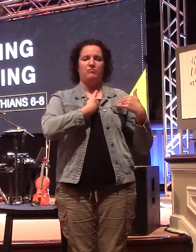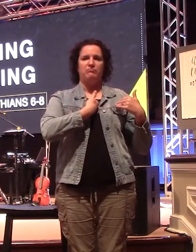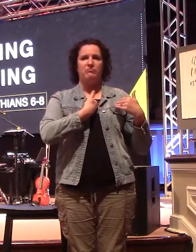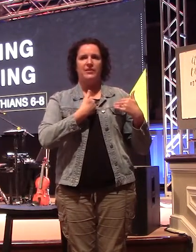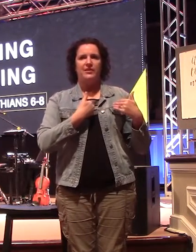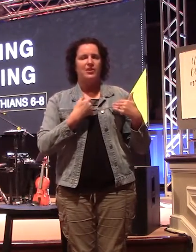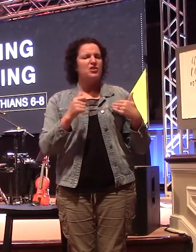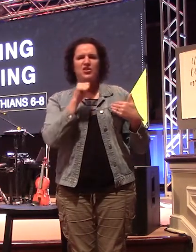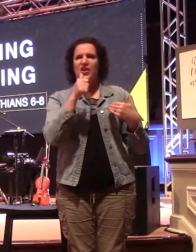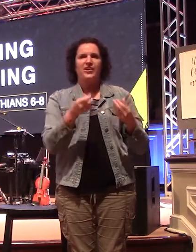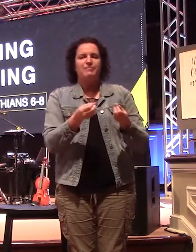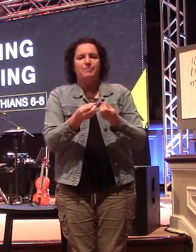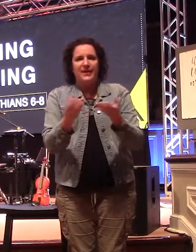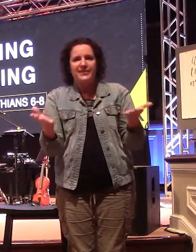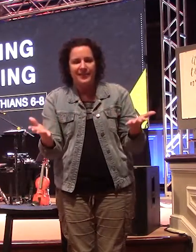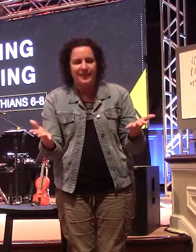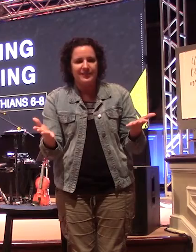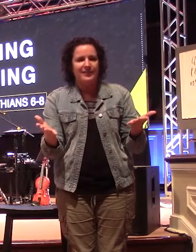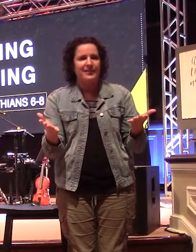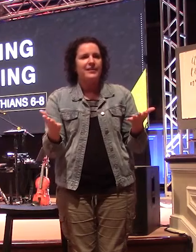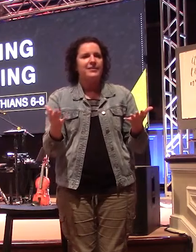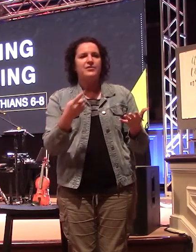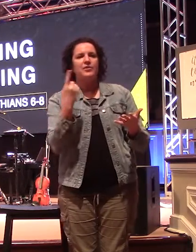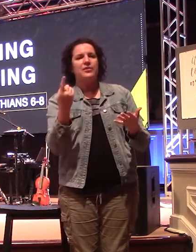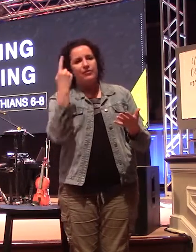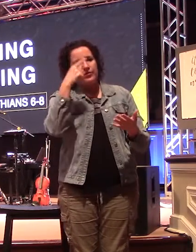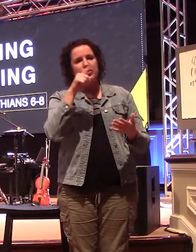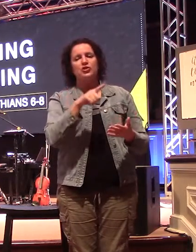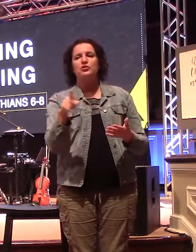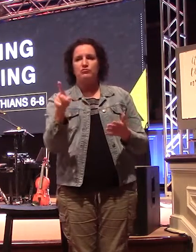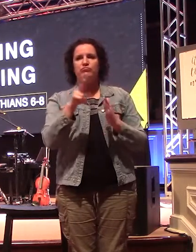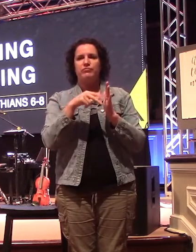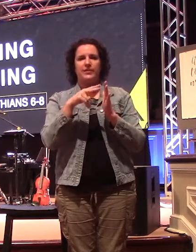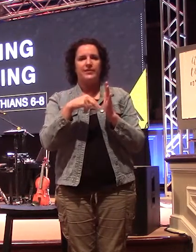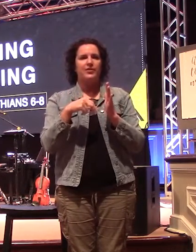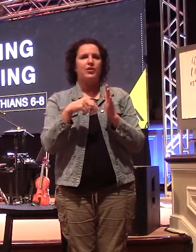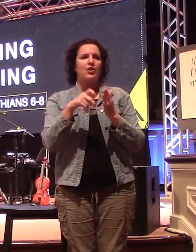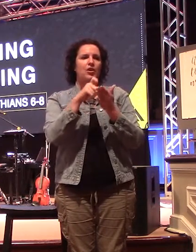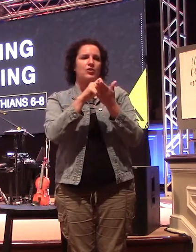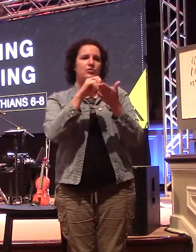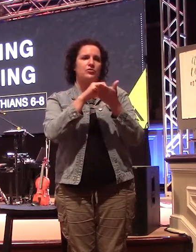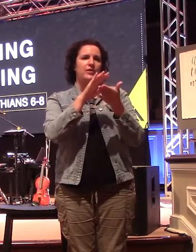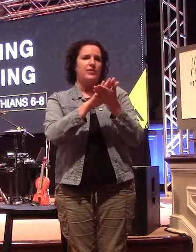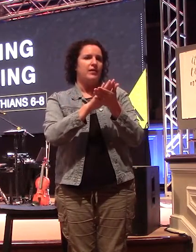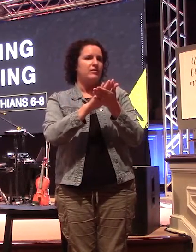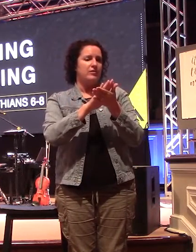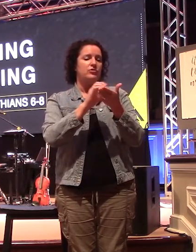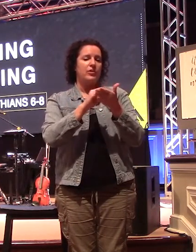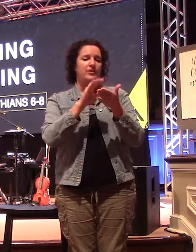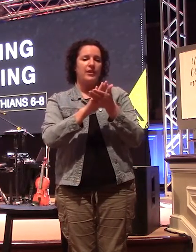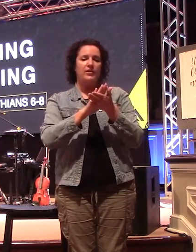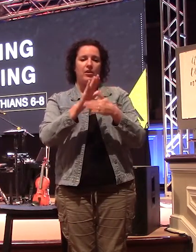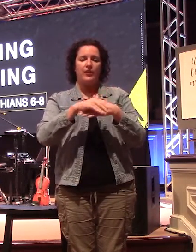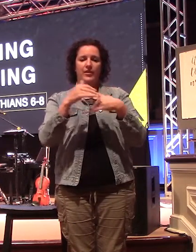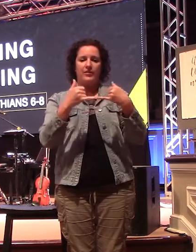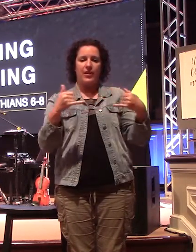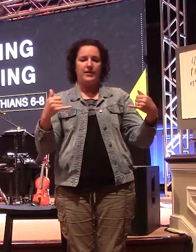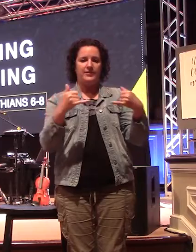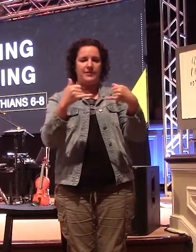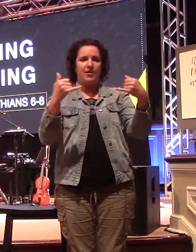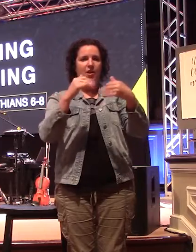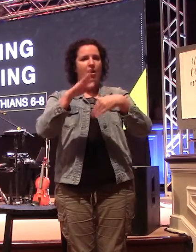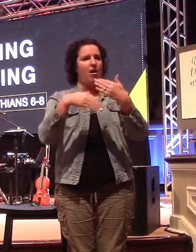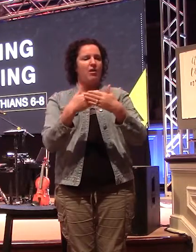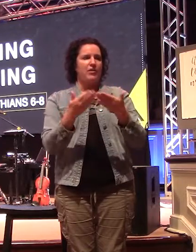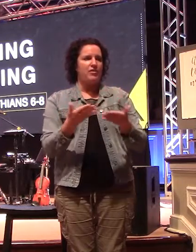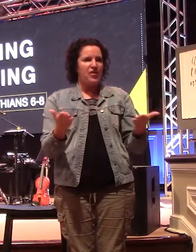hand this in, it's not the church treasury, but just for your sake, just write down there on those lines every material possession God's